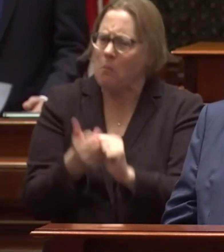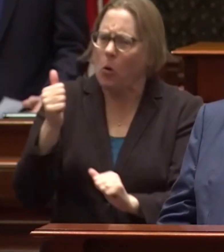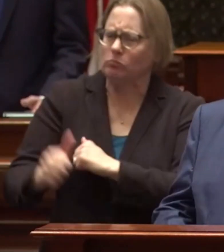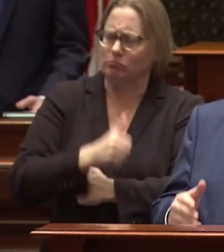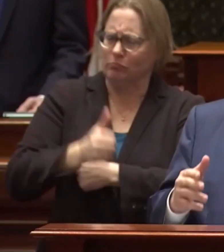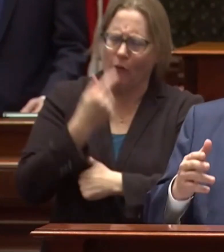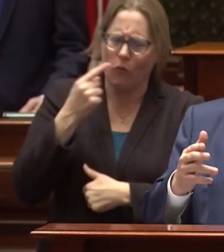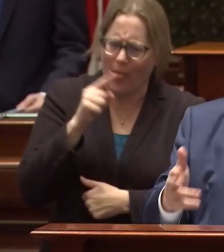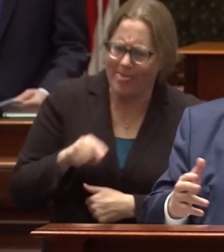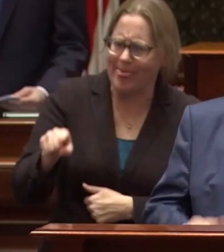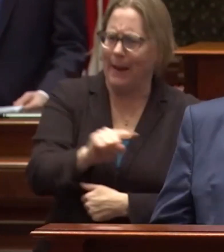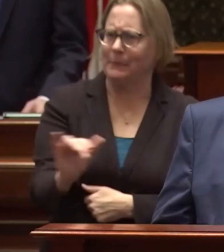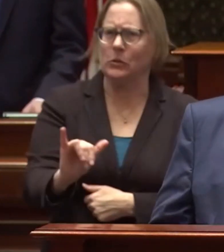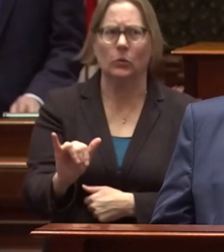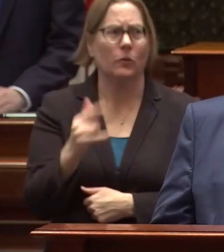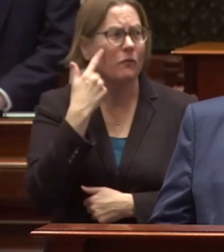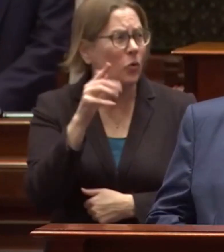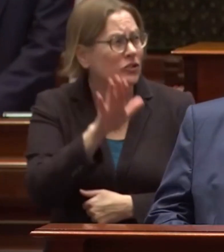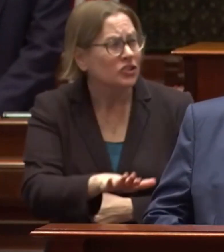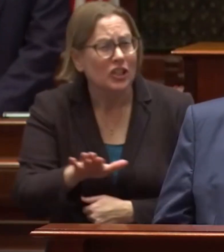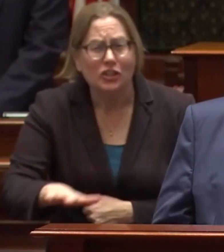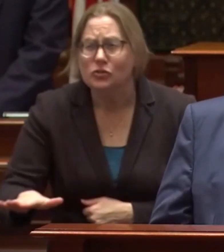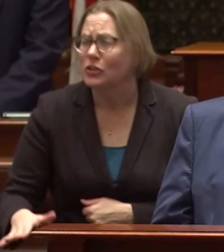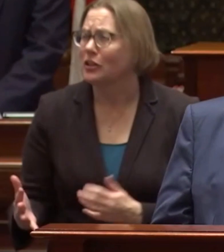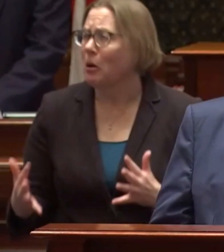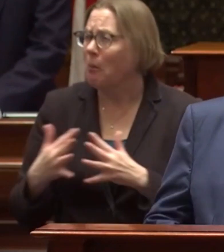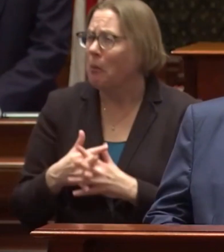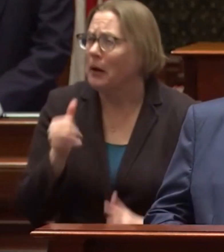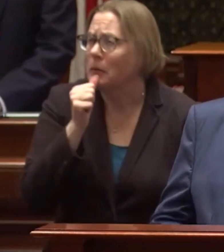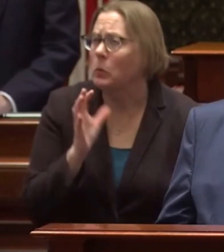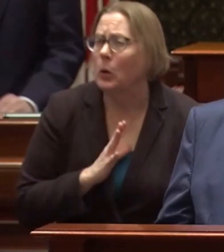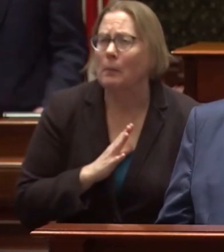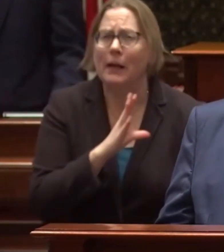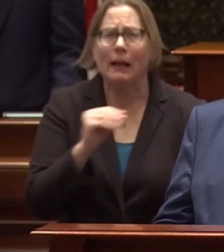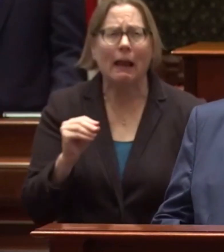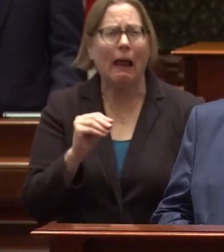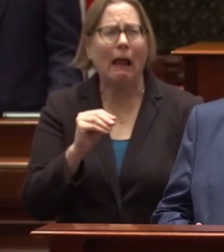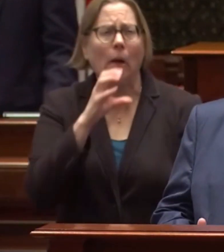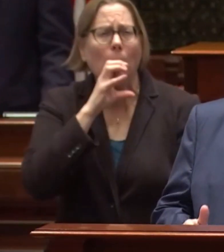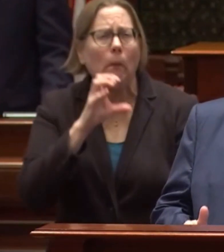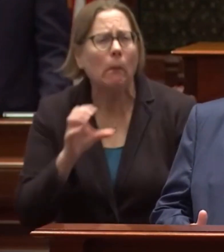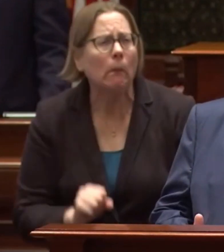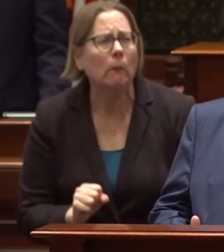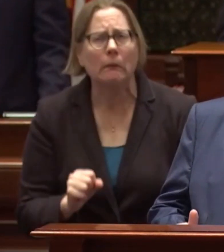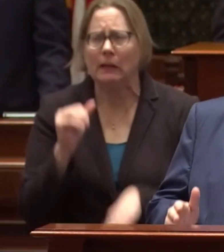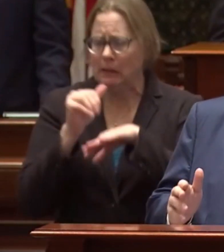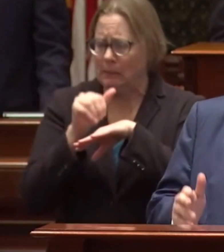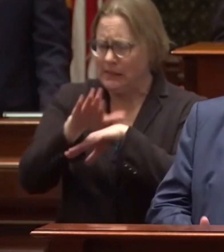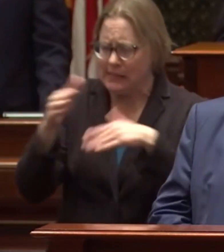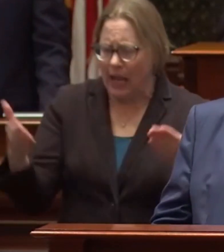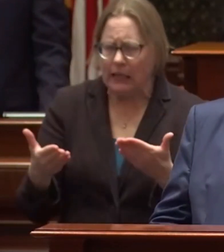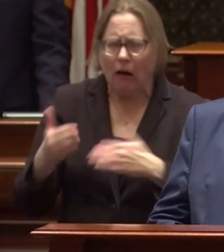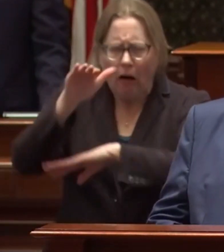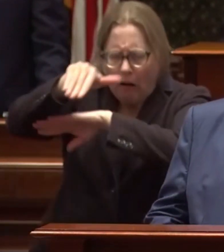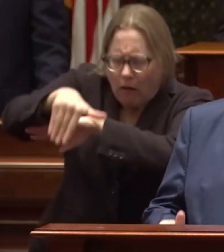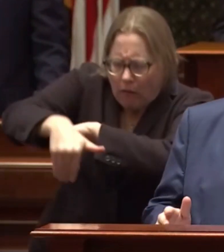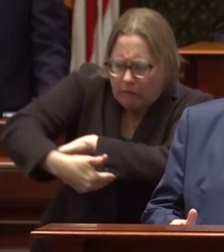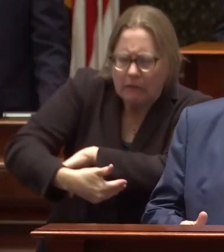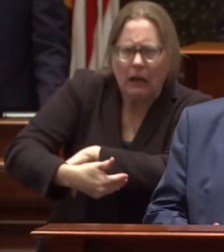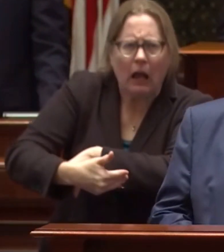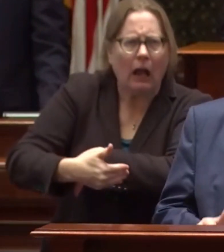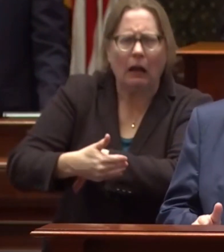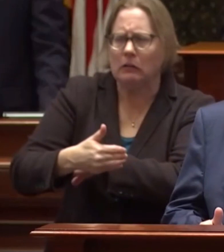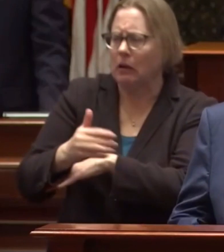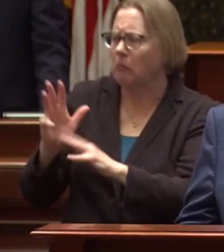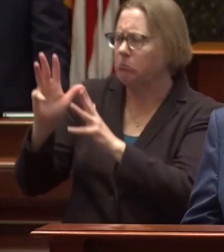themselves. Children, pregnant women, and the elderly have been sent here in the dead of night, left